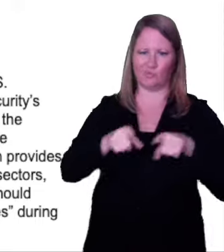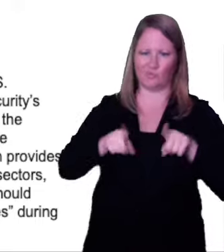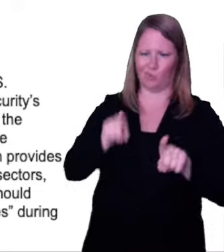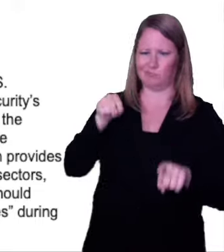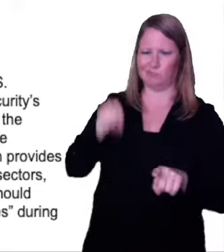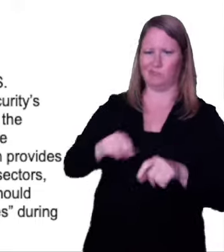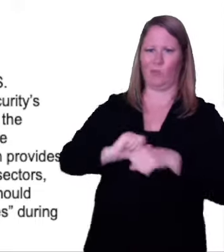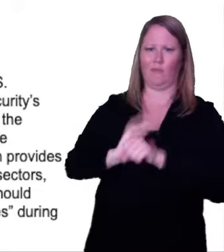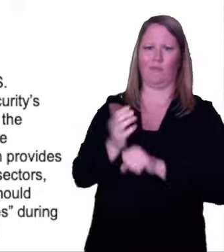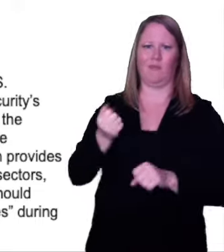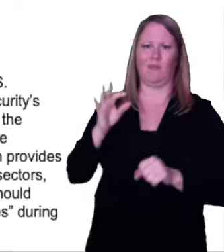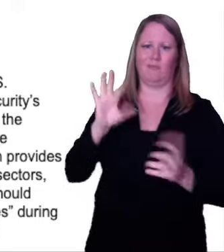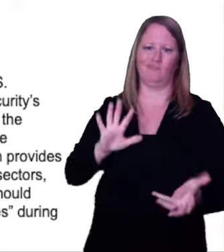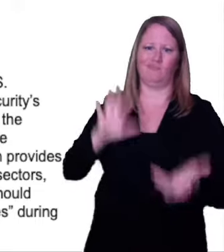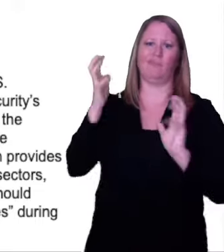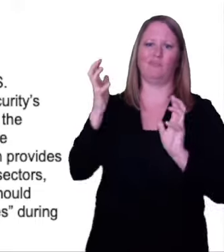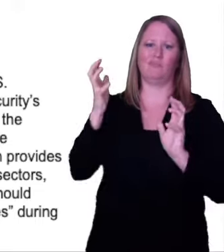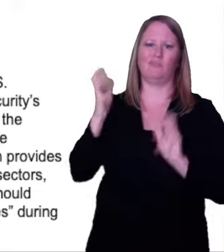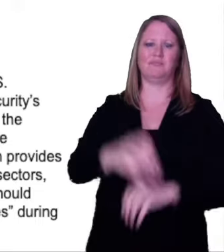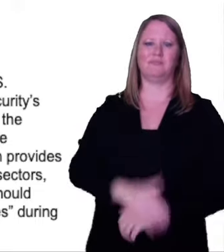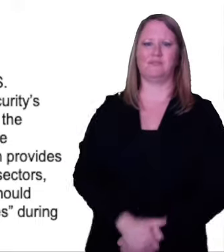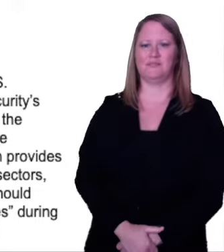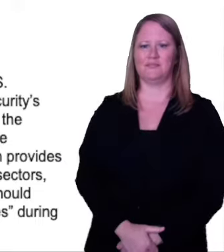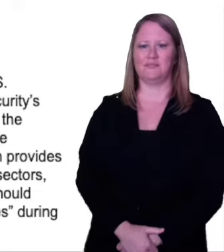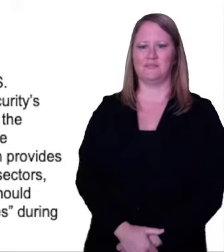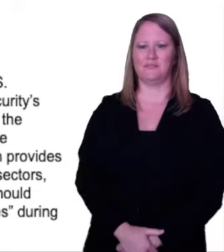the COVID-19 response.